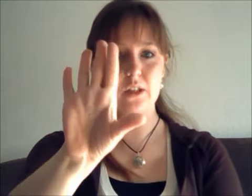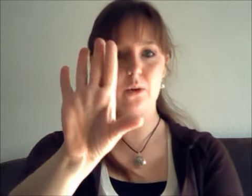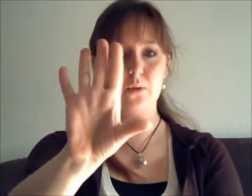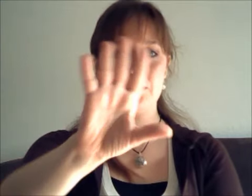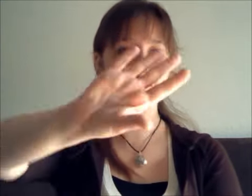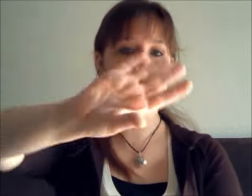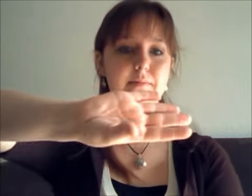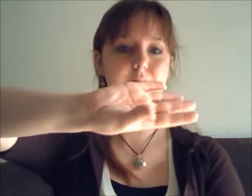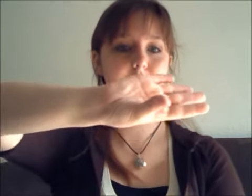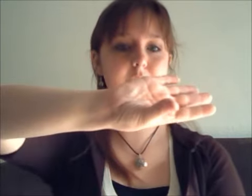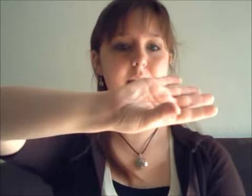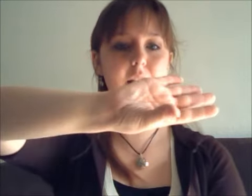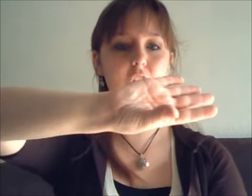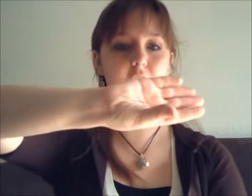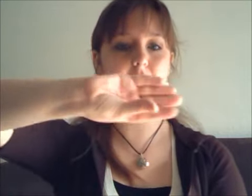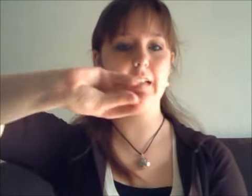So it's going to look kind of like this.